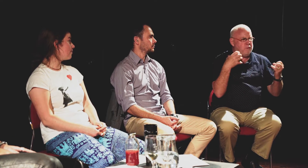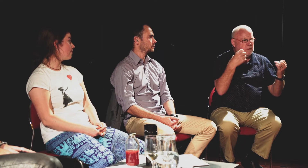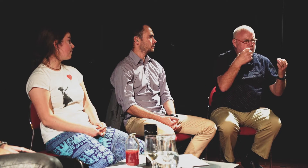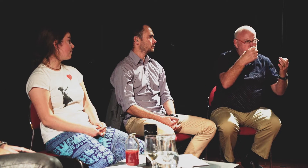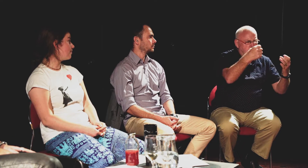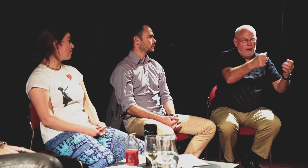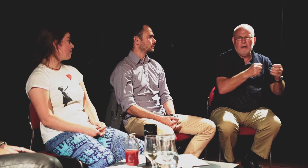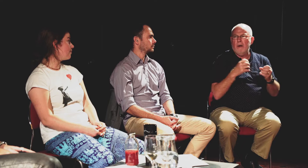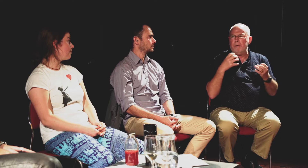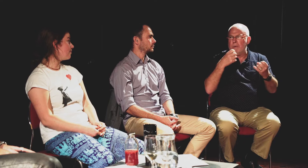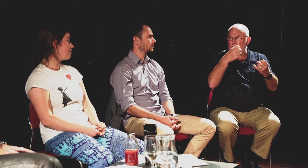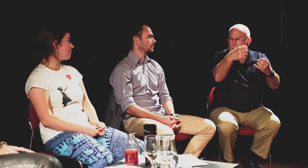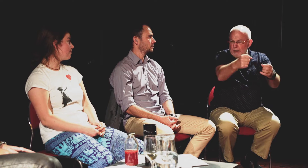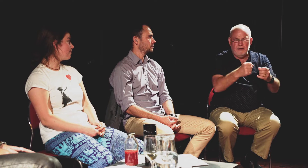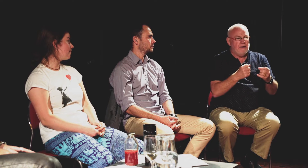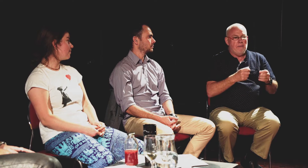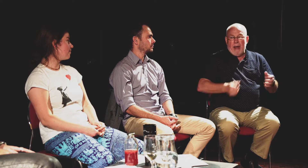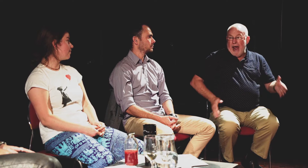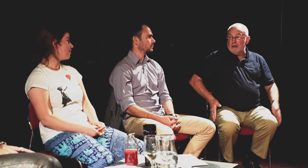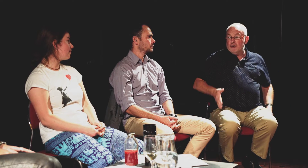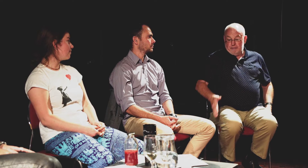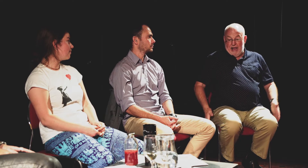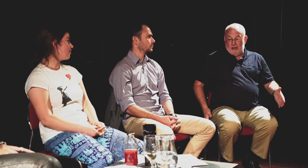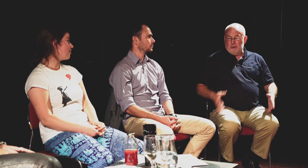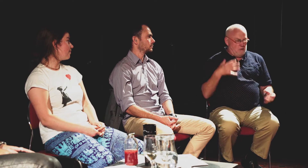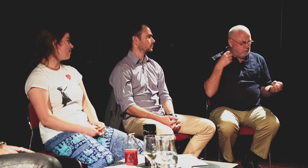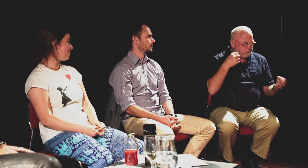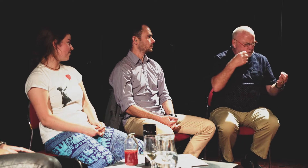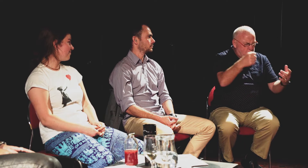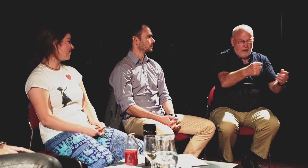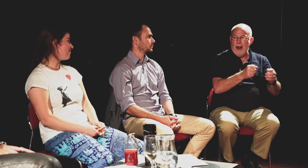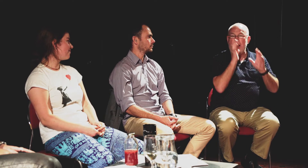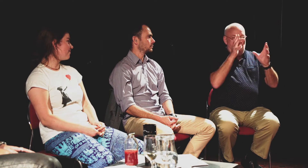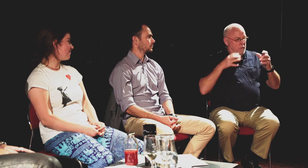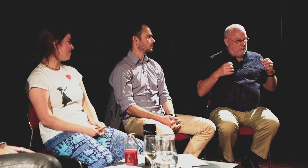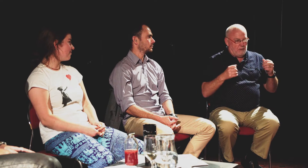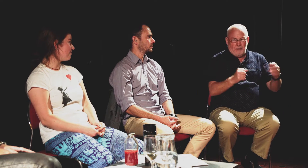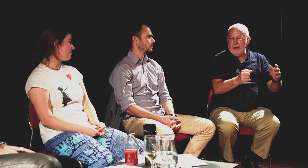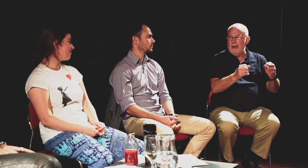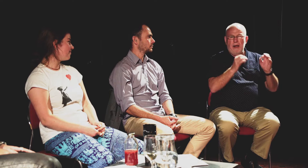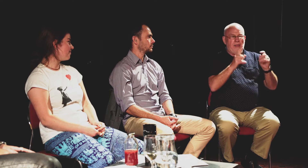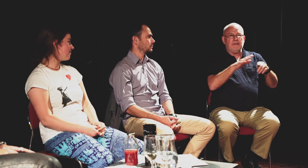that were very strong. We were champions in a lot of sports. We had a marching team that did excellently well during that